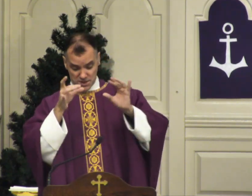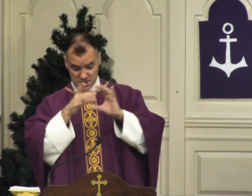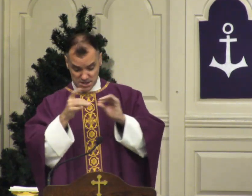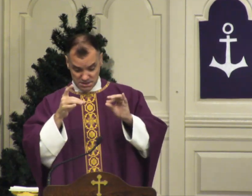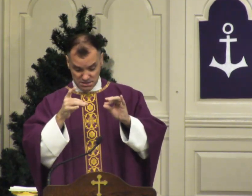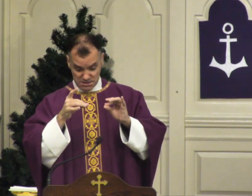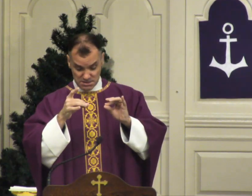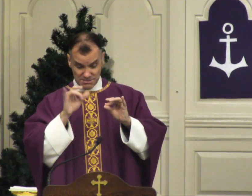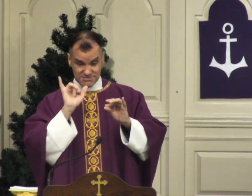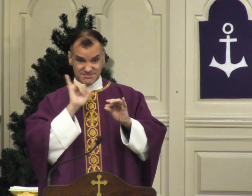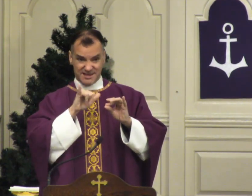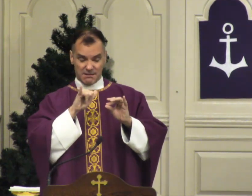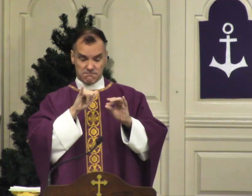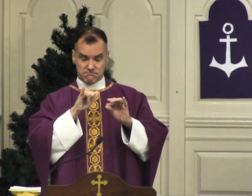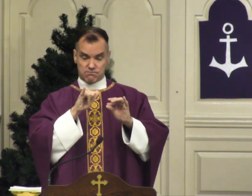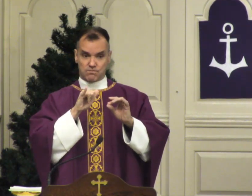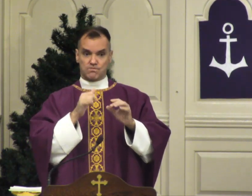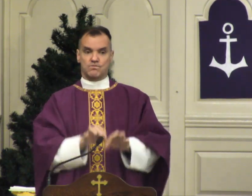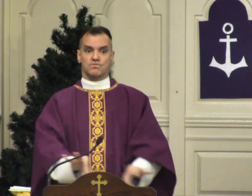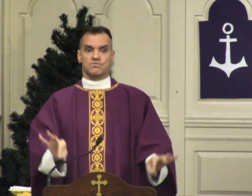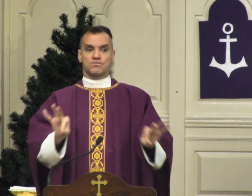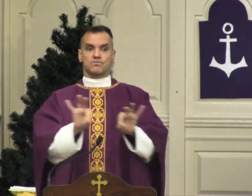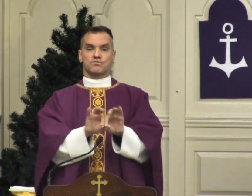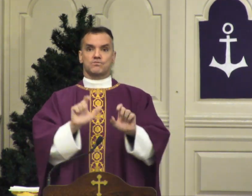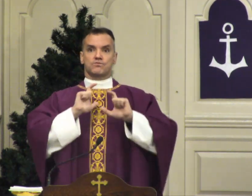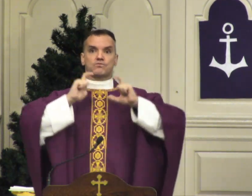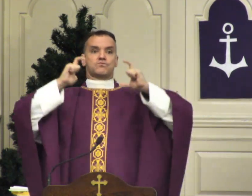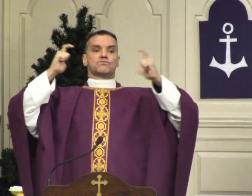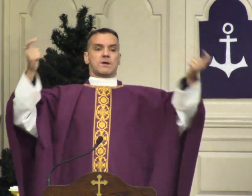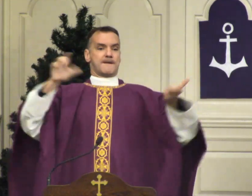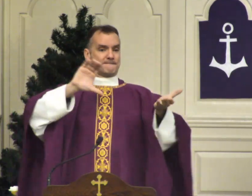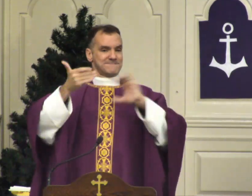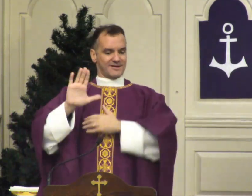But I have testimony greater than John's.